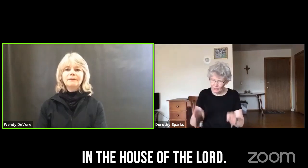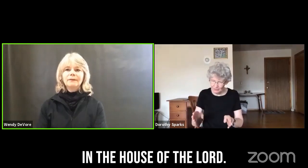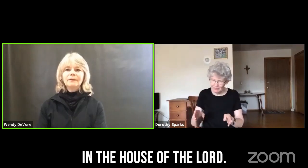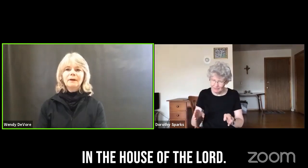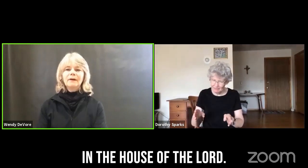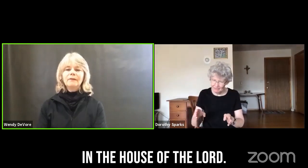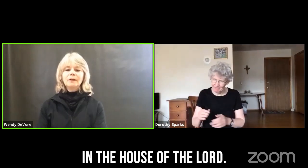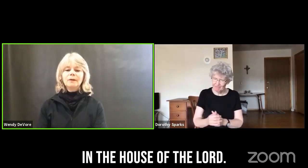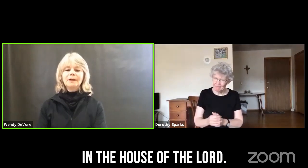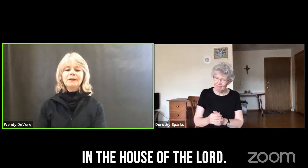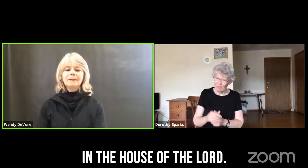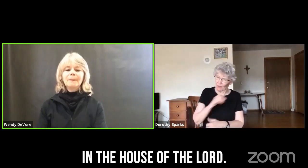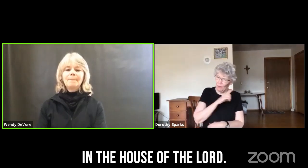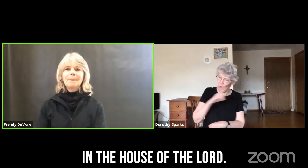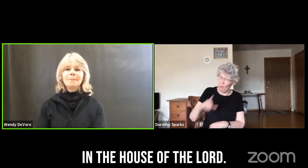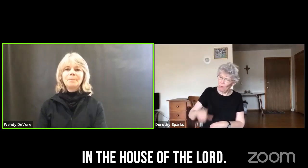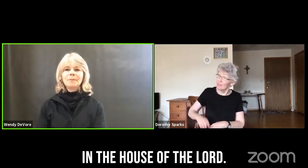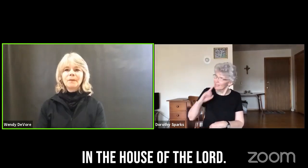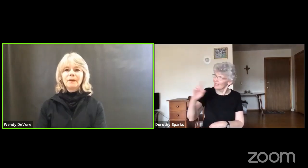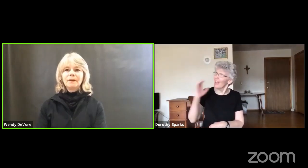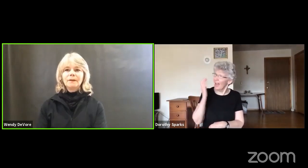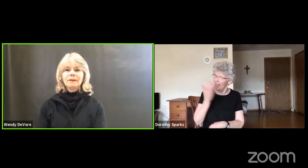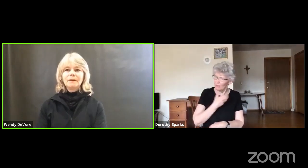house of the Lord.